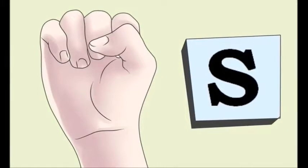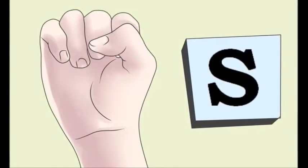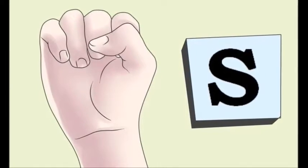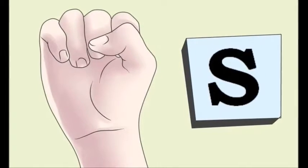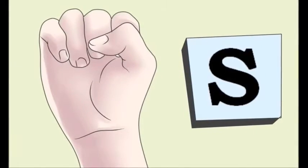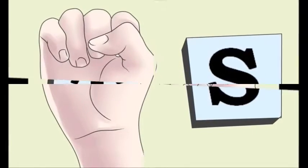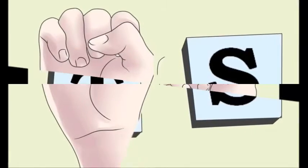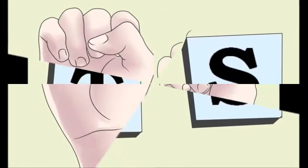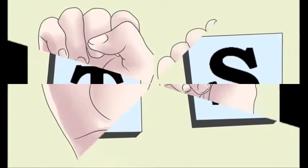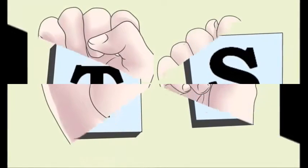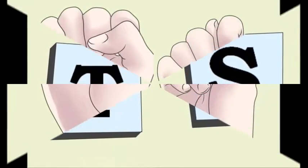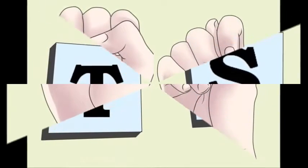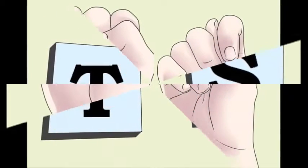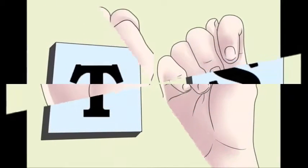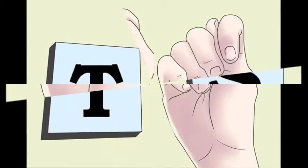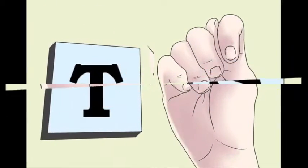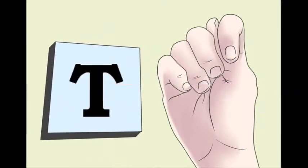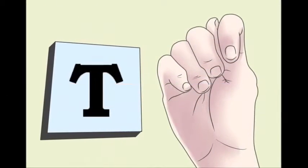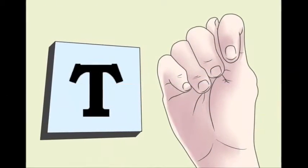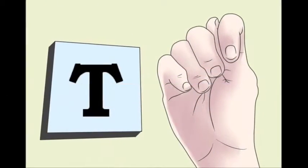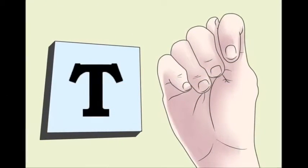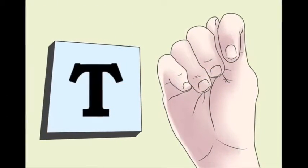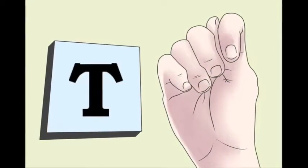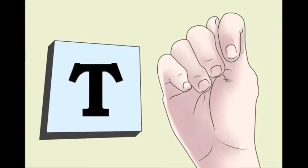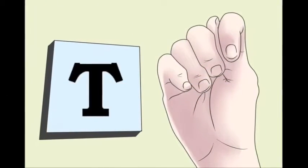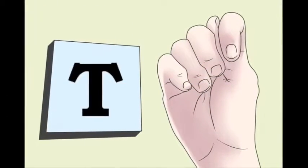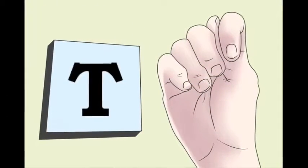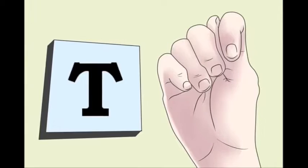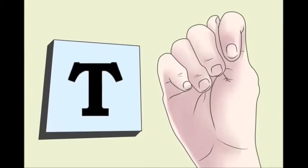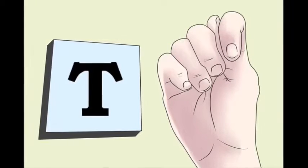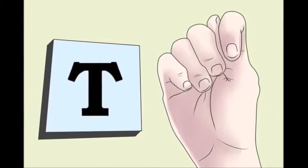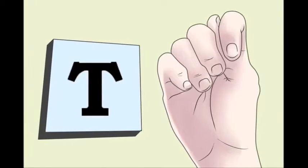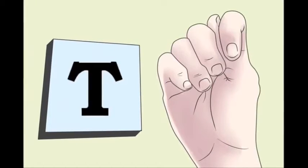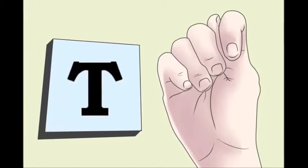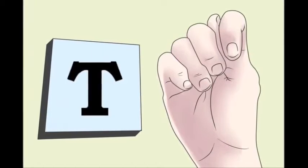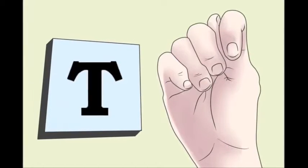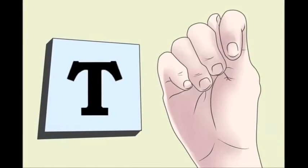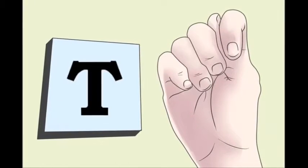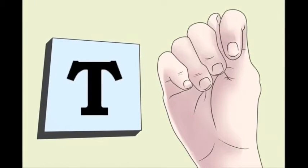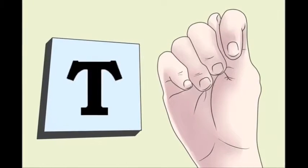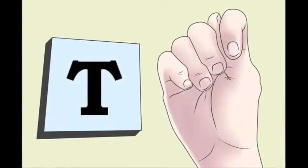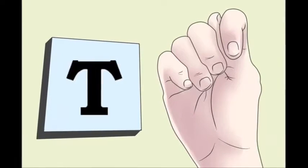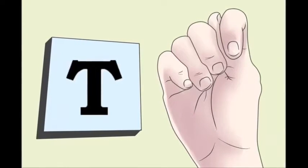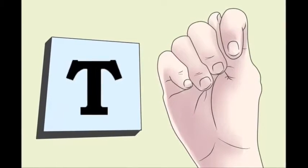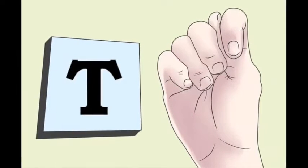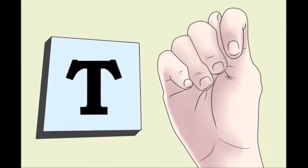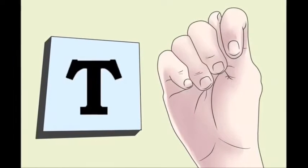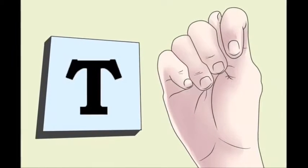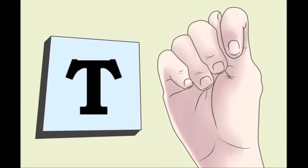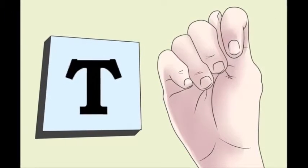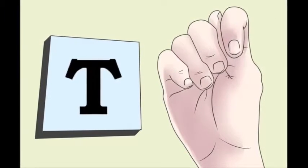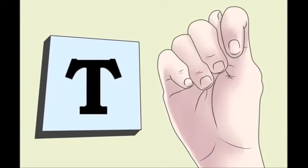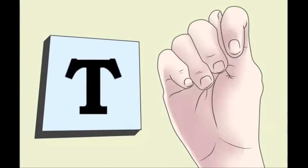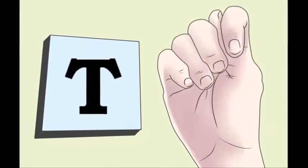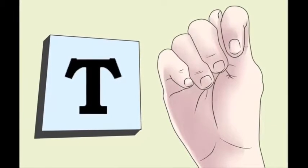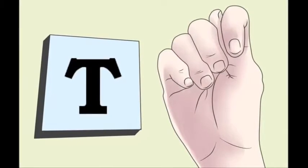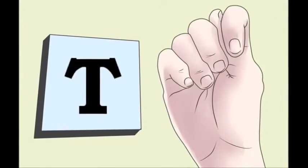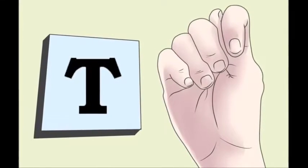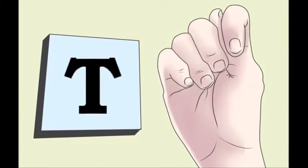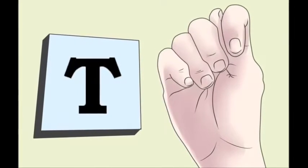vor. Avoid long eye or excessive jewelry, it can be distracting to someone reading your.